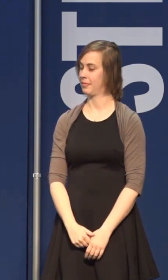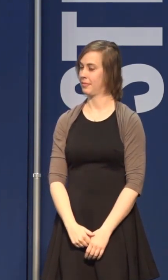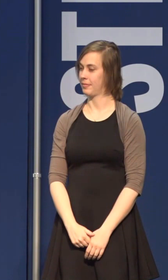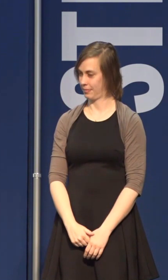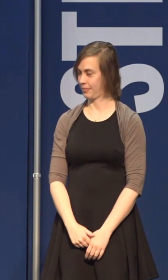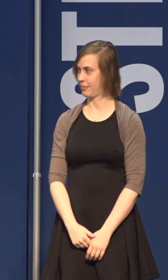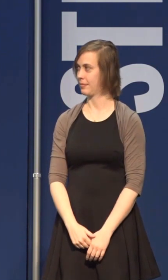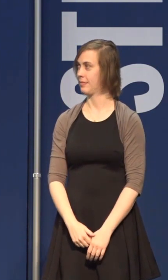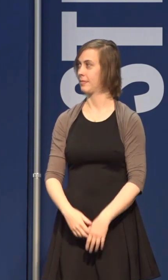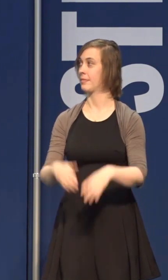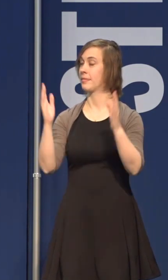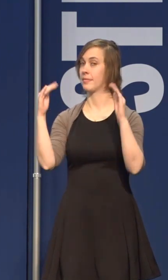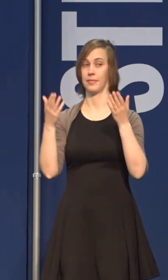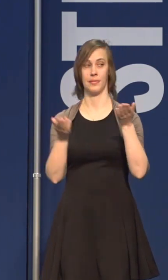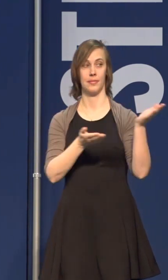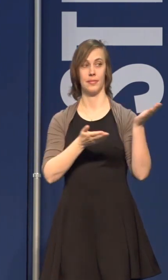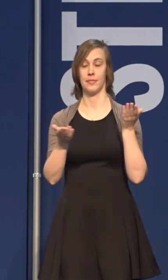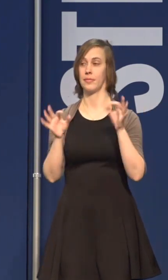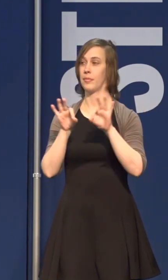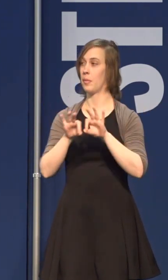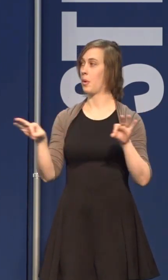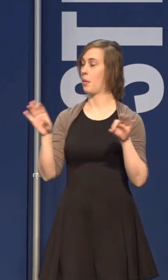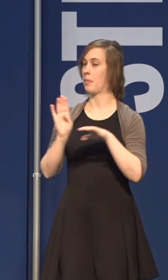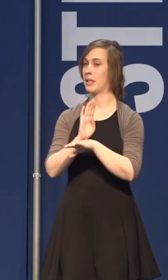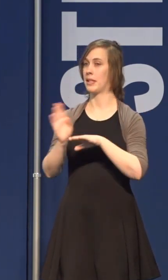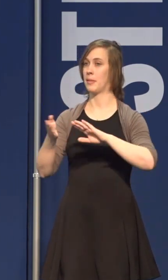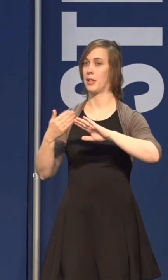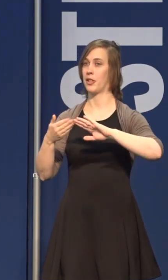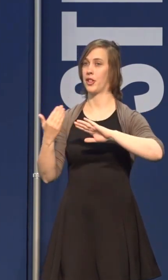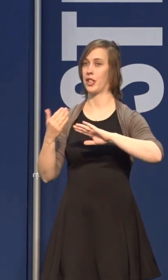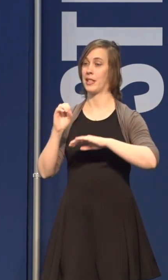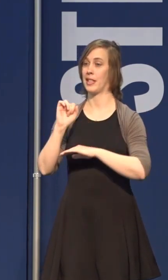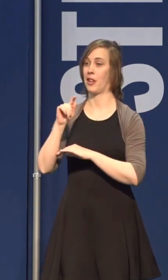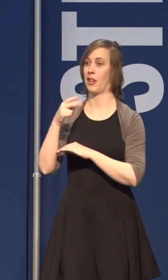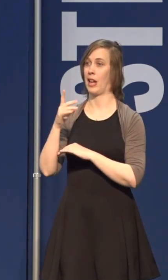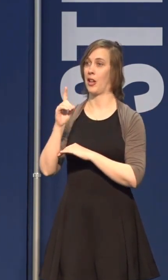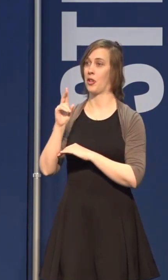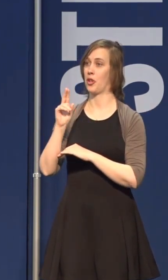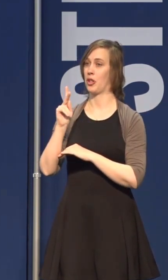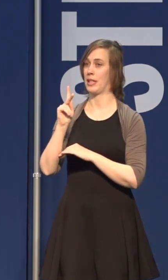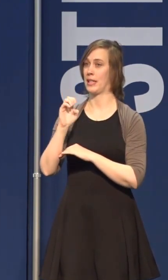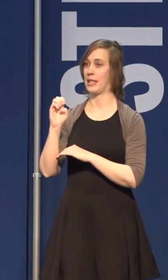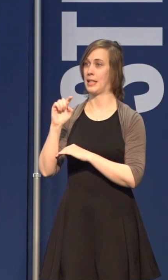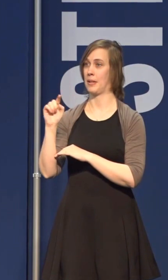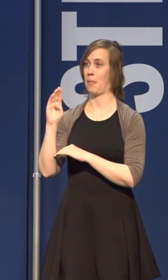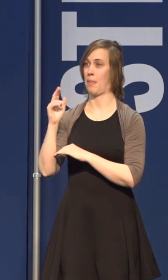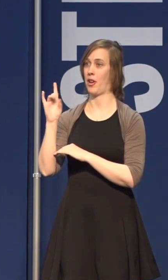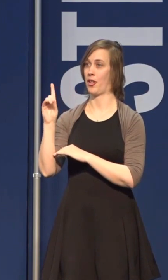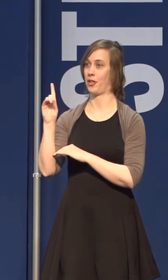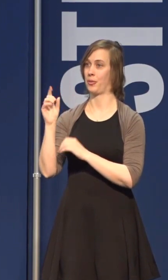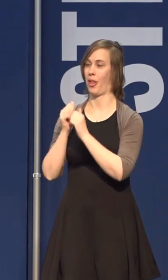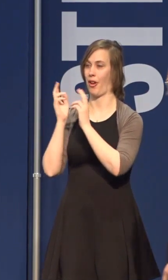The candidates in the Diploma in Business Administration, starting with Sarah Durkee Baird with honors.